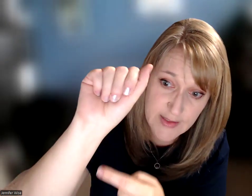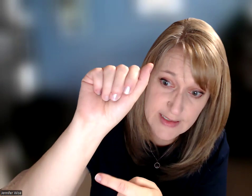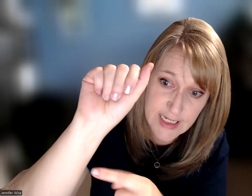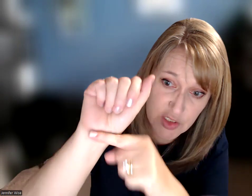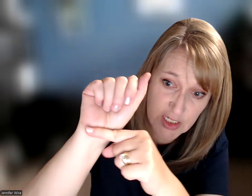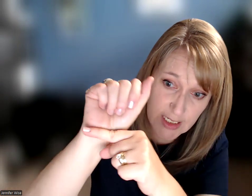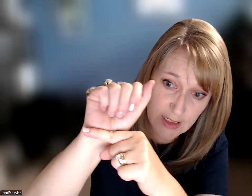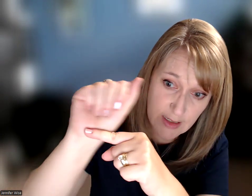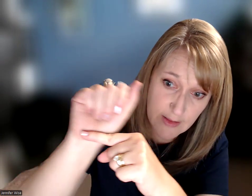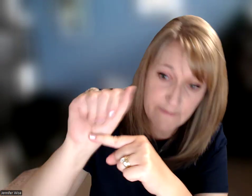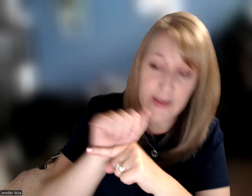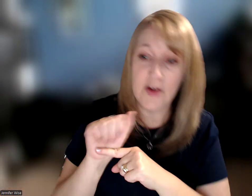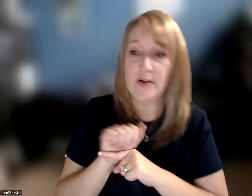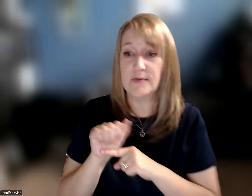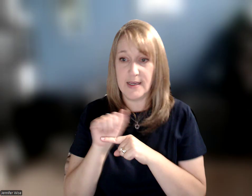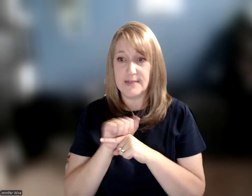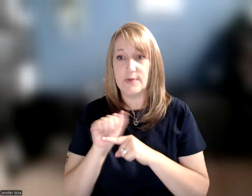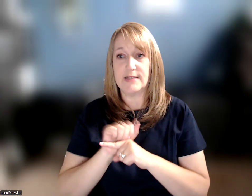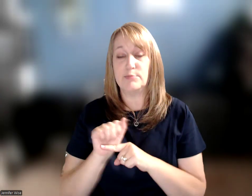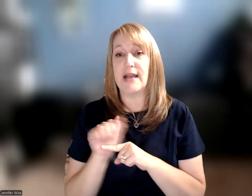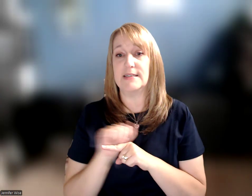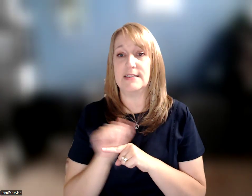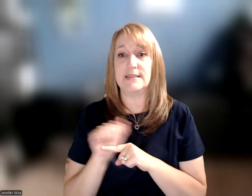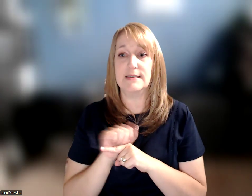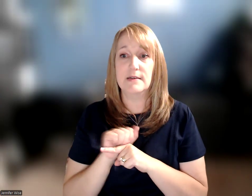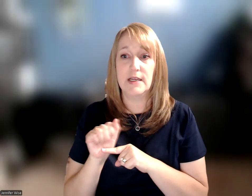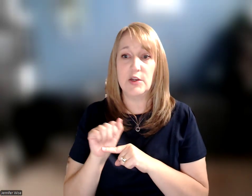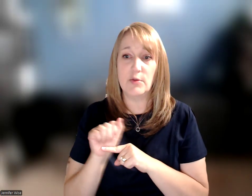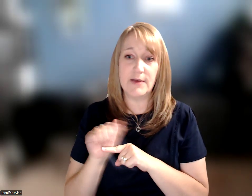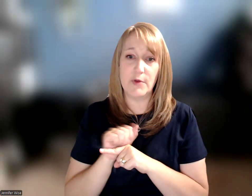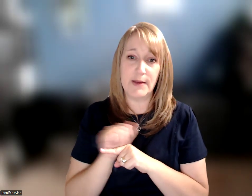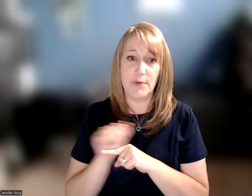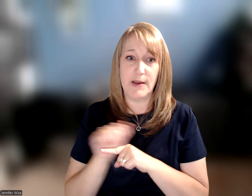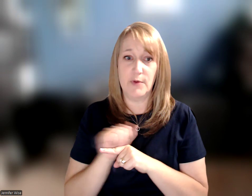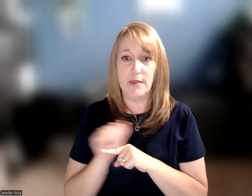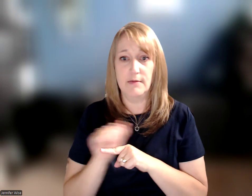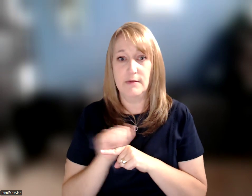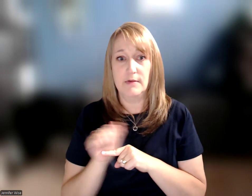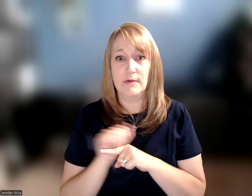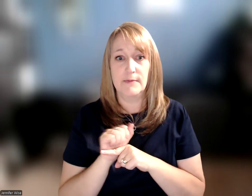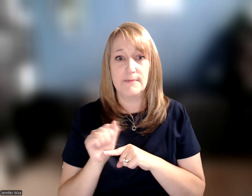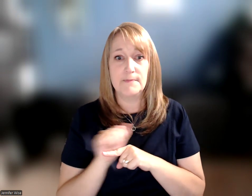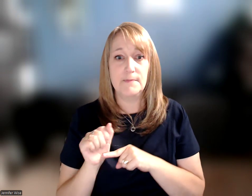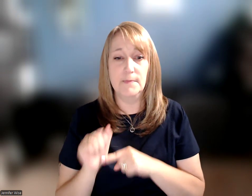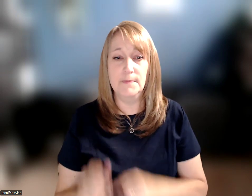that's touching the finger. Okay, so that's practice. And you go back and forth, back and forth, back and